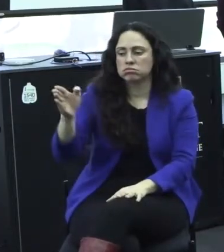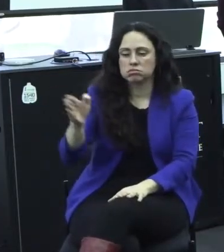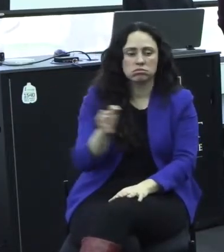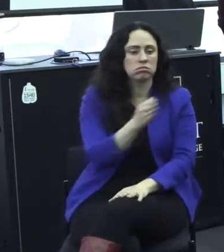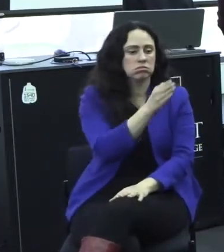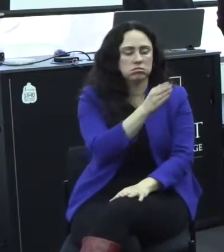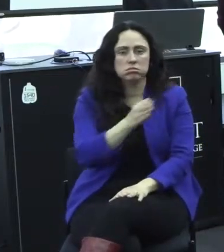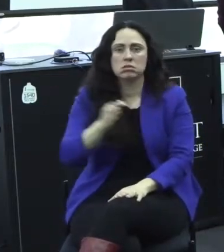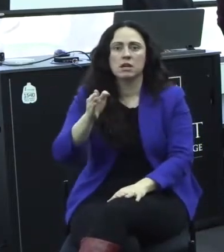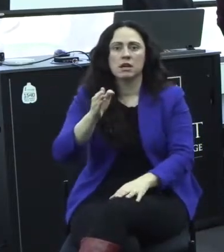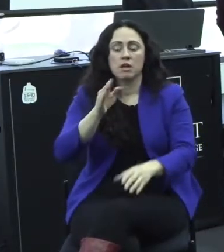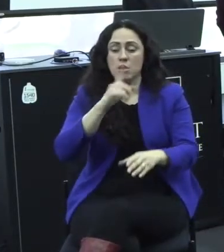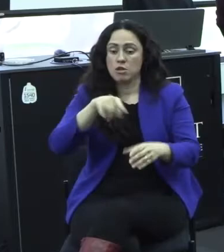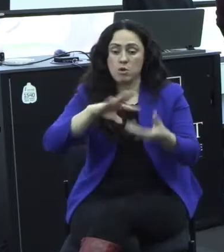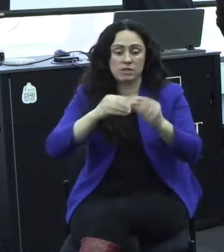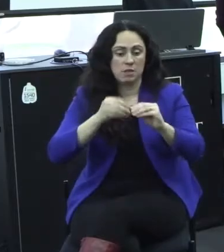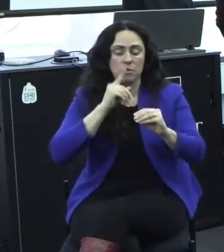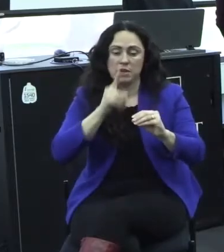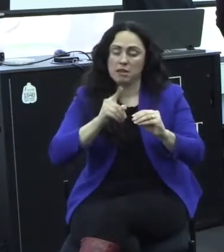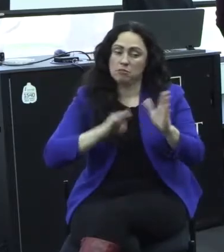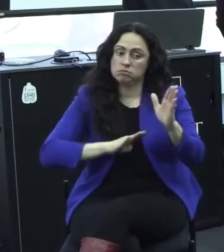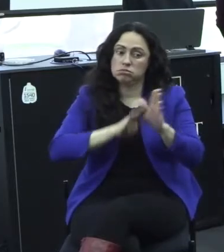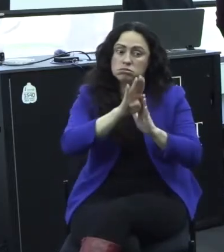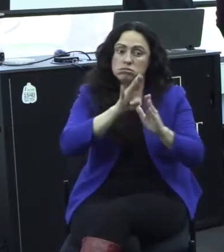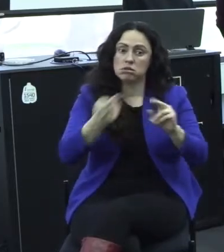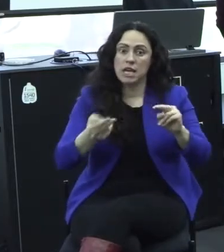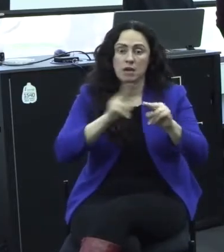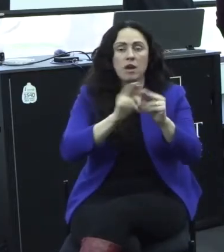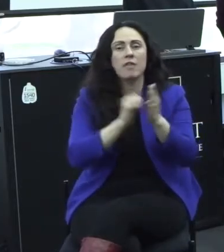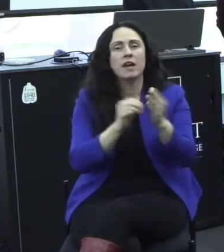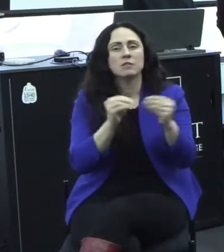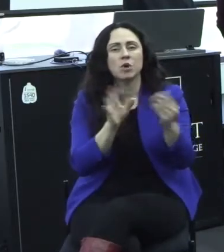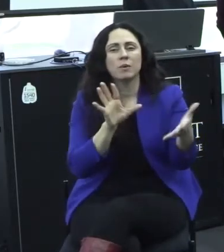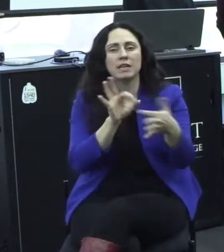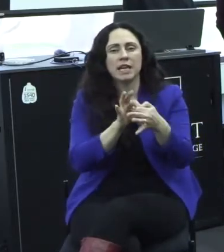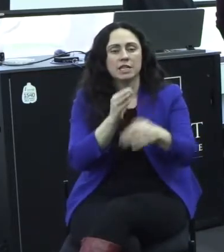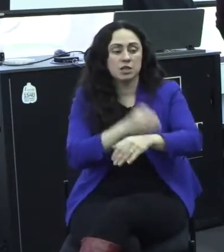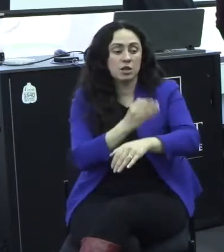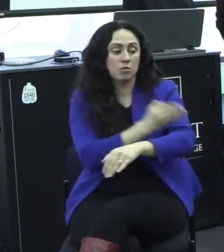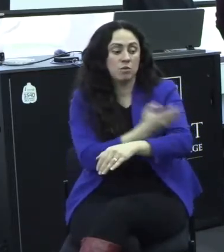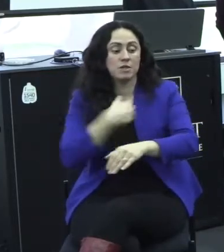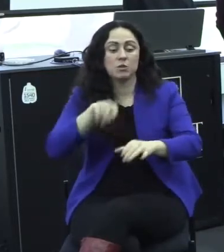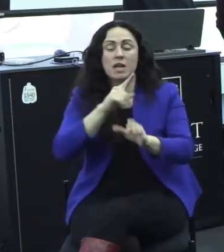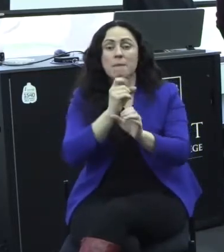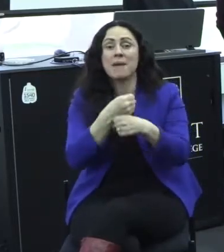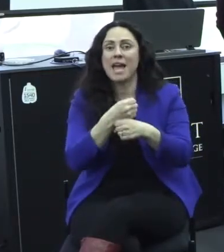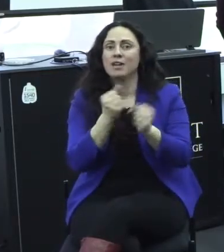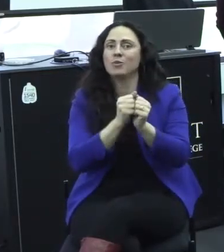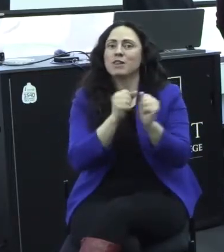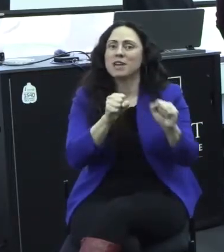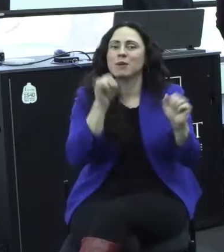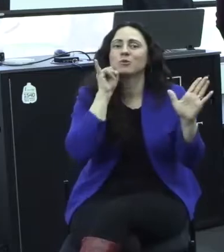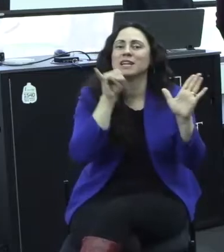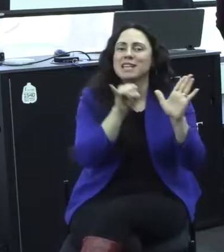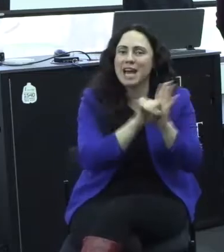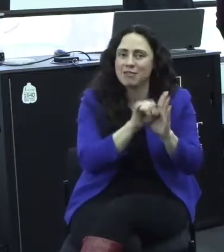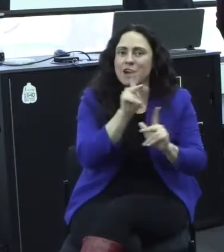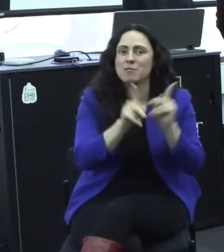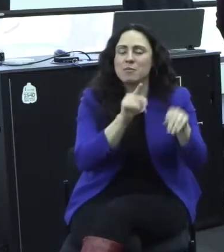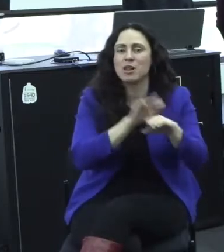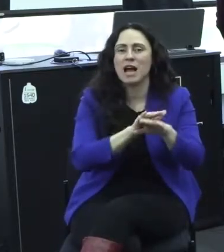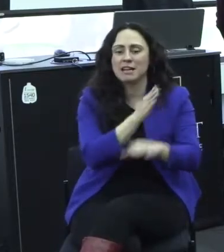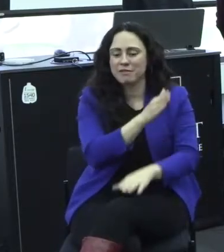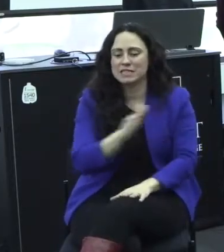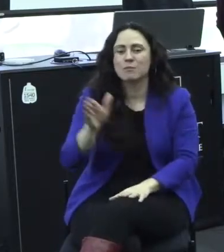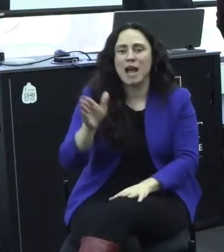rates greatly increase. And, I think that has more to do with the improvements we've made in the identification process of those on the spectrum